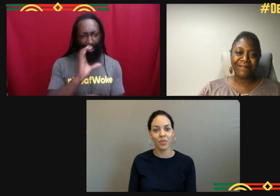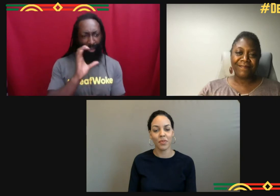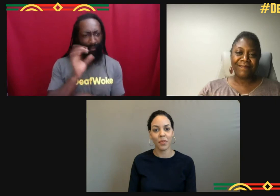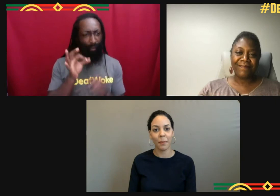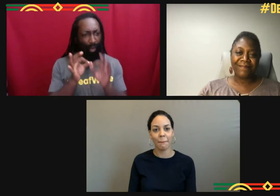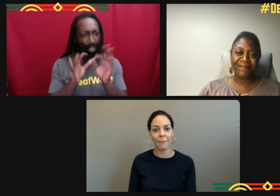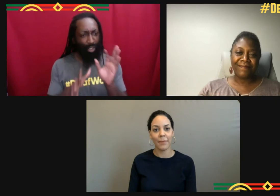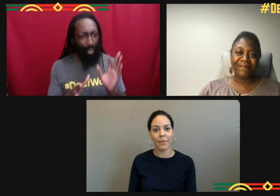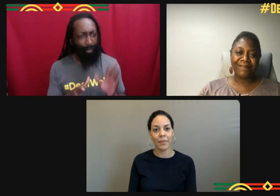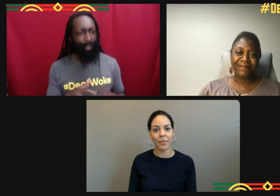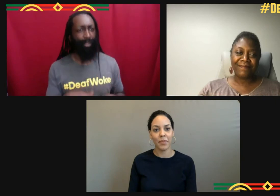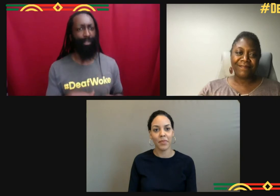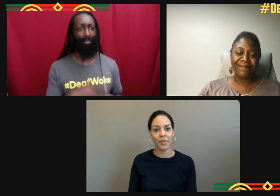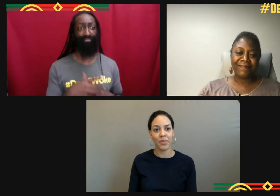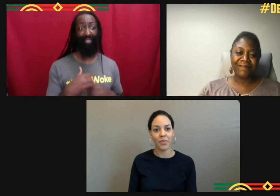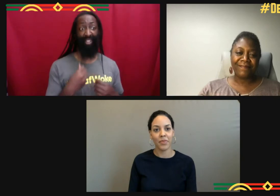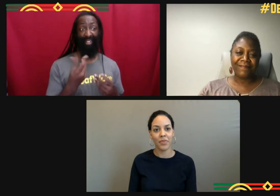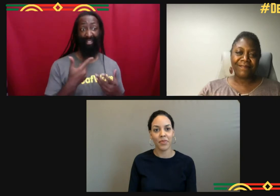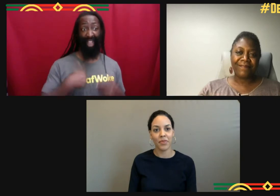Dance,